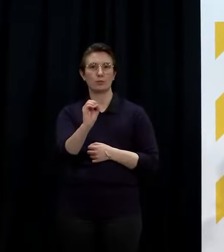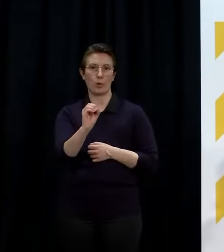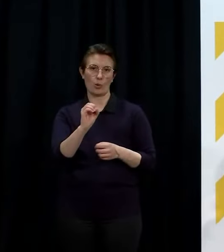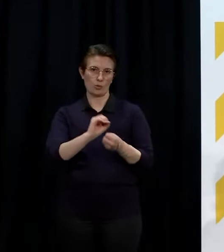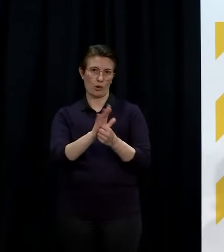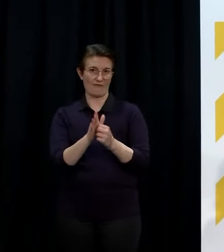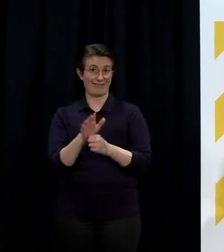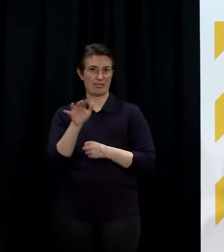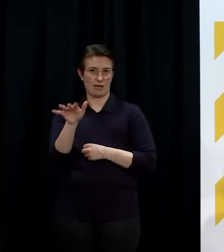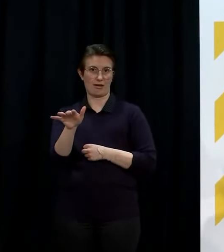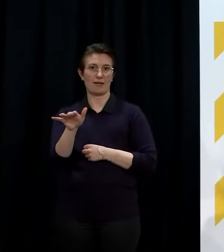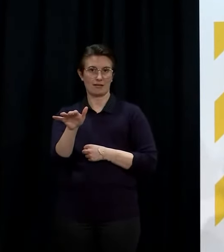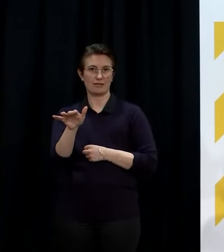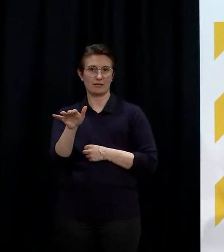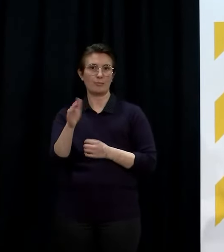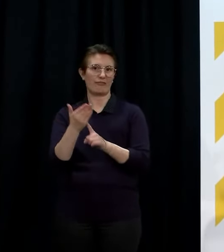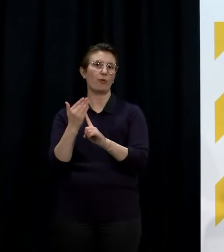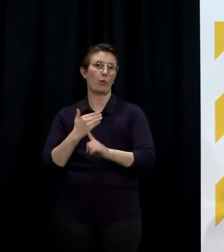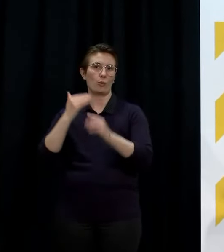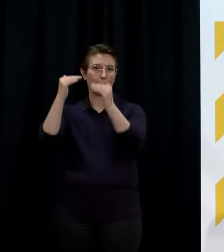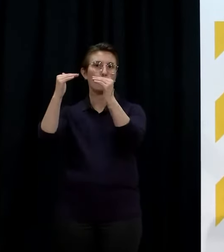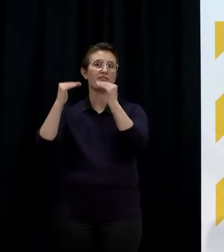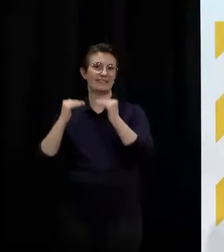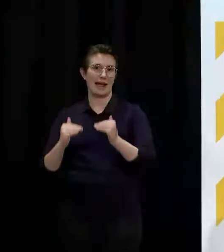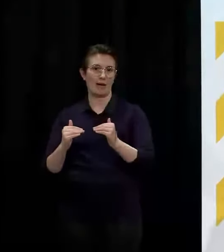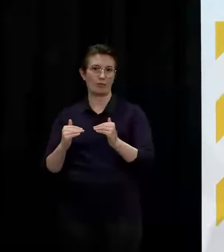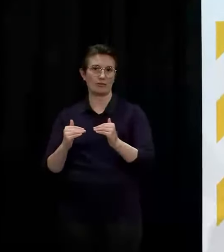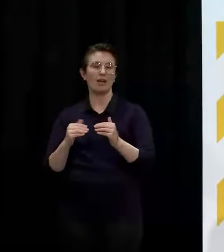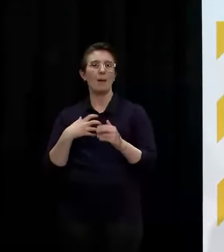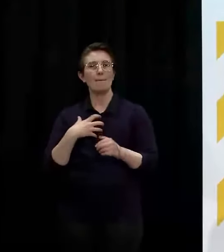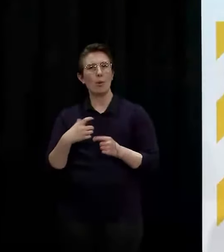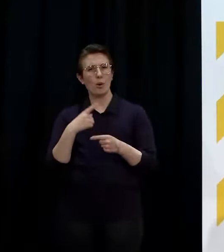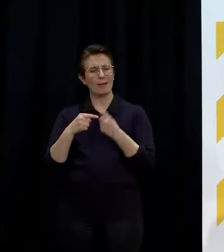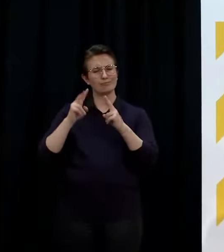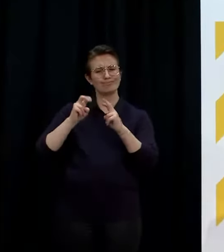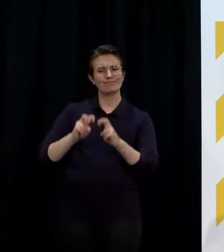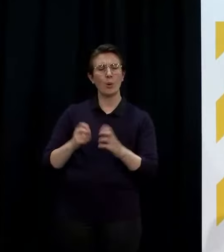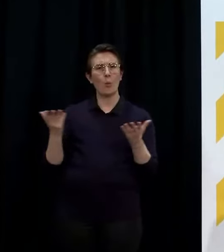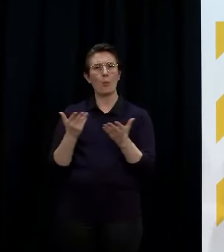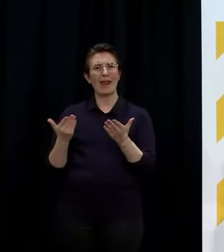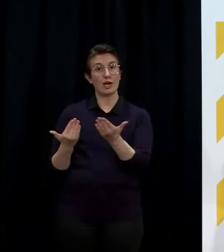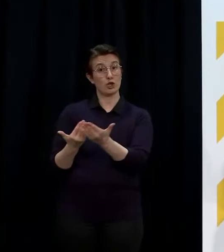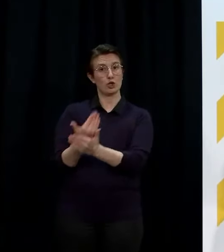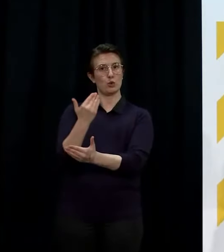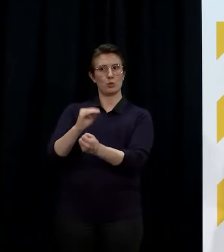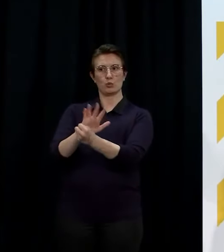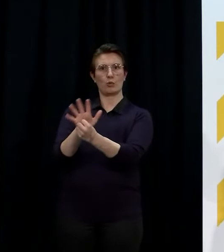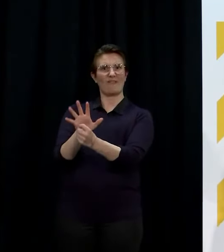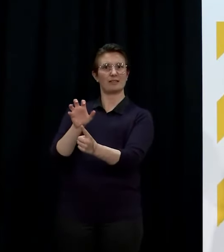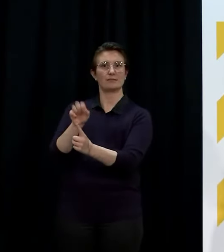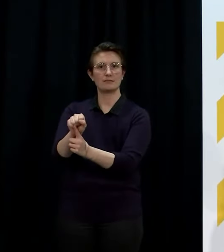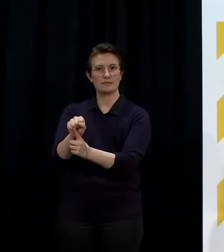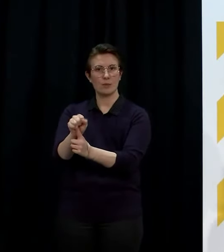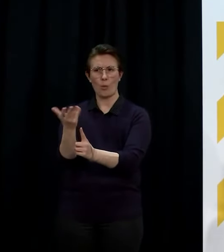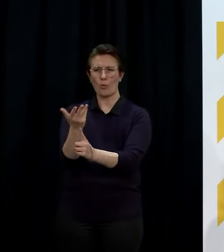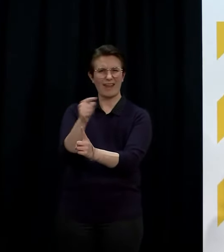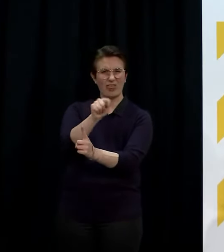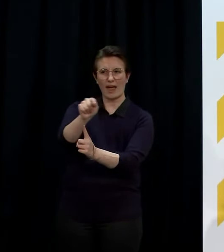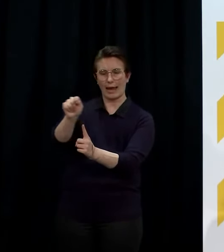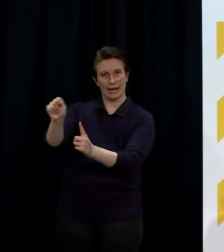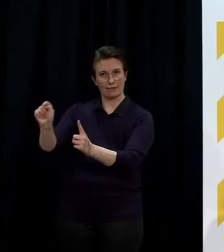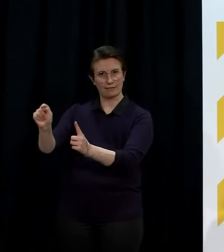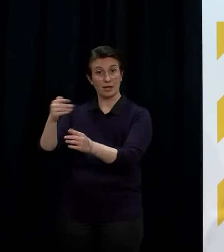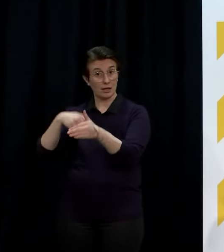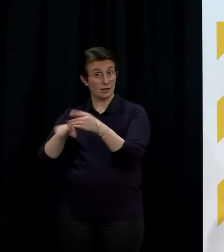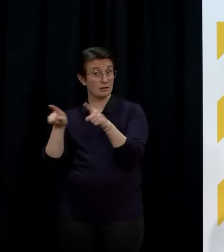moving Auckland down. It's very much where any new cases are. And even now, and certainly over the coming week or two,